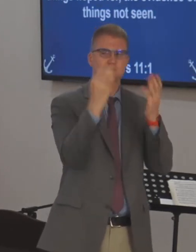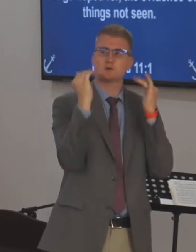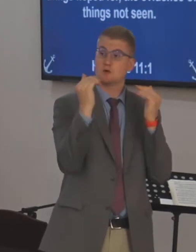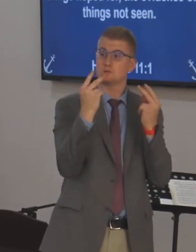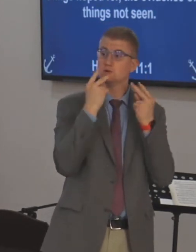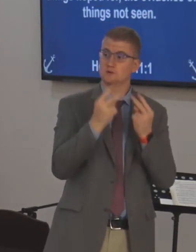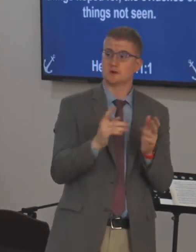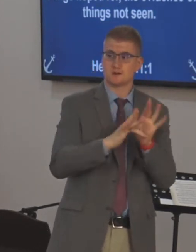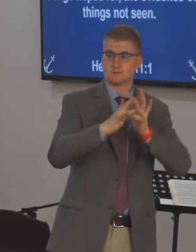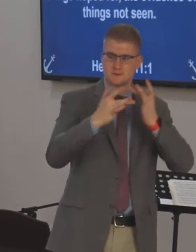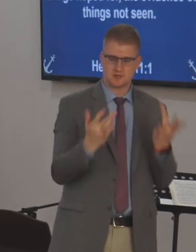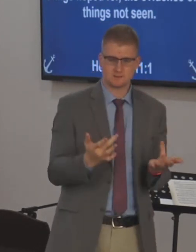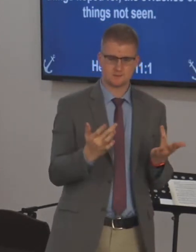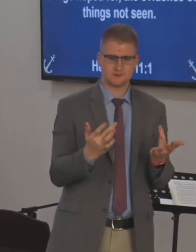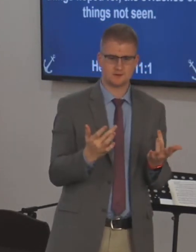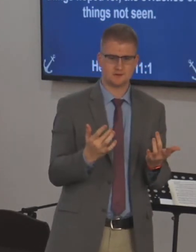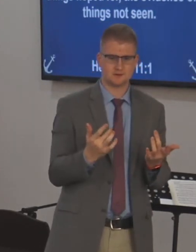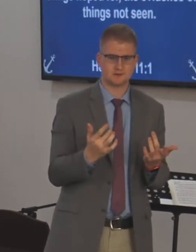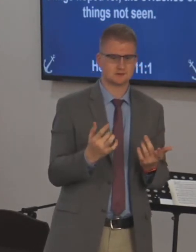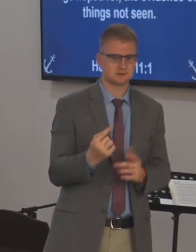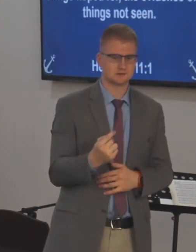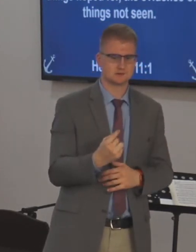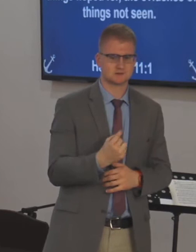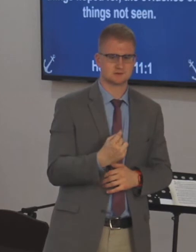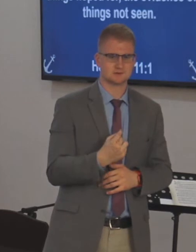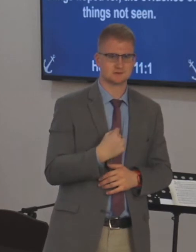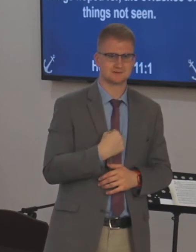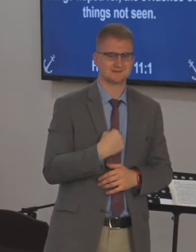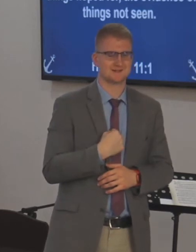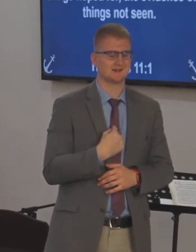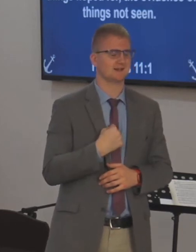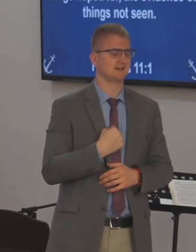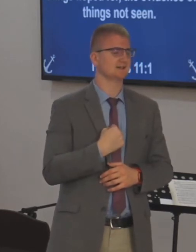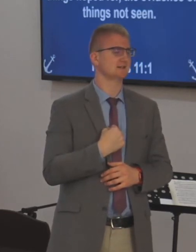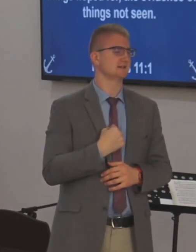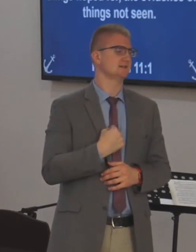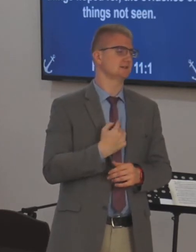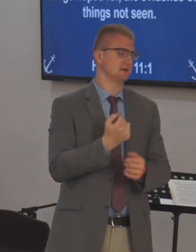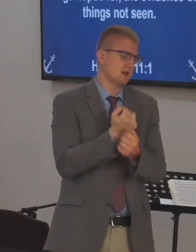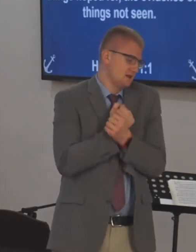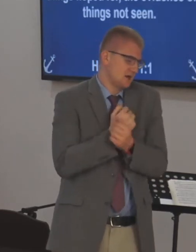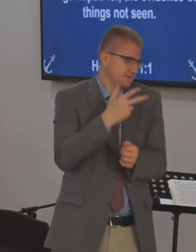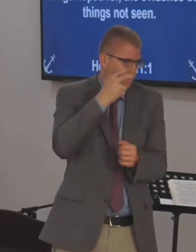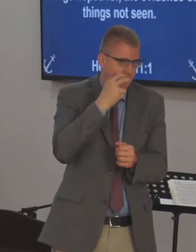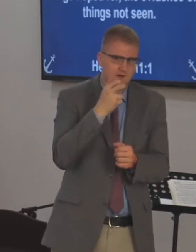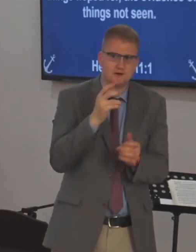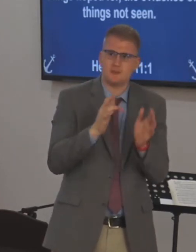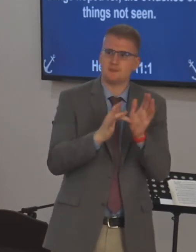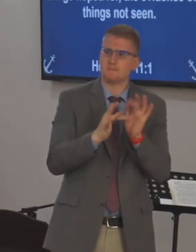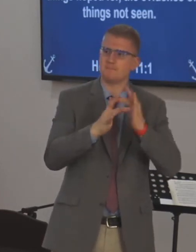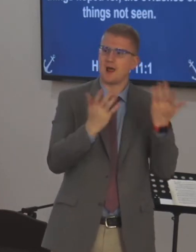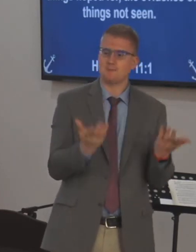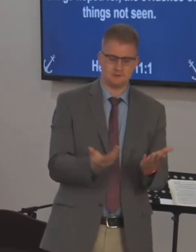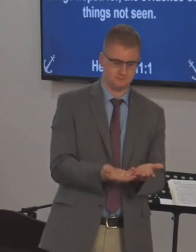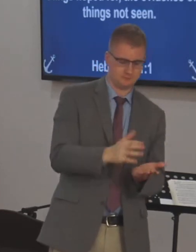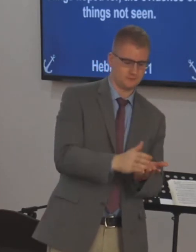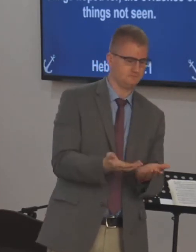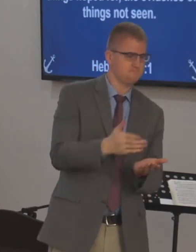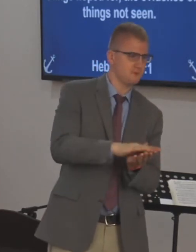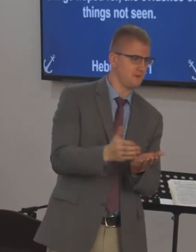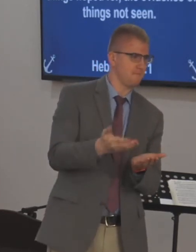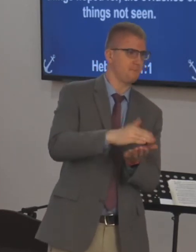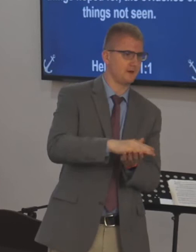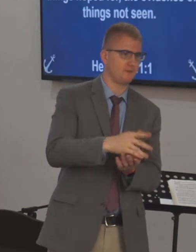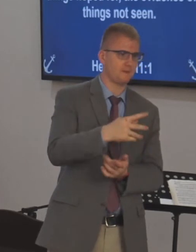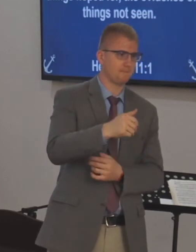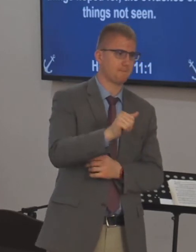Bibles. You know how much I love to hear the pages of the Bible flipping over. So make me happy tonight. Turn the